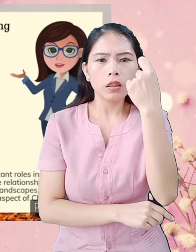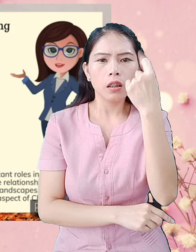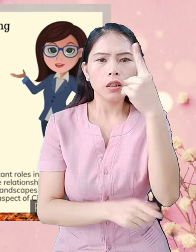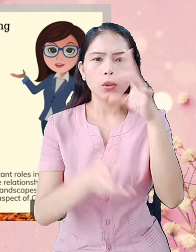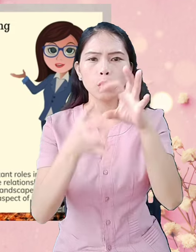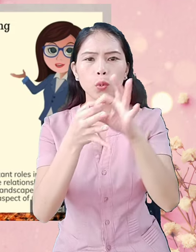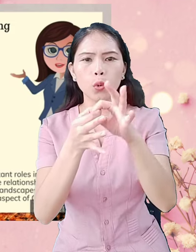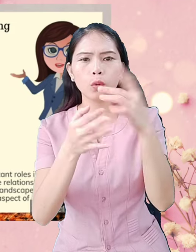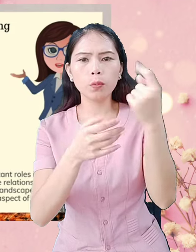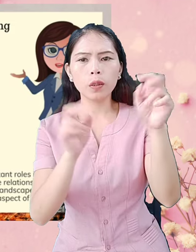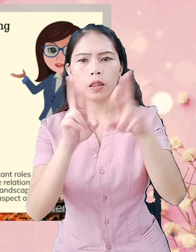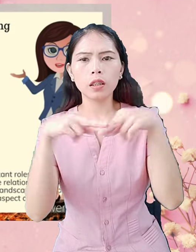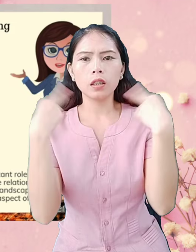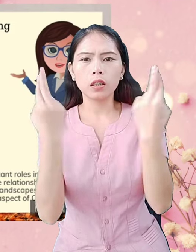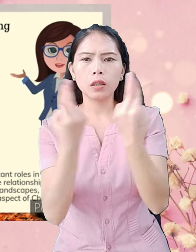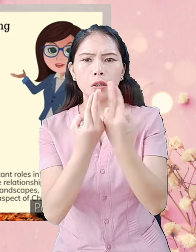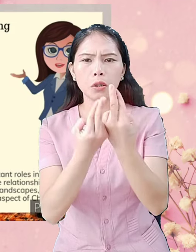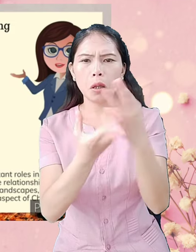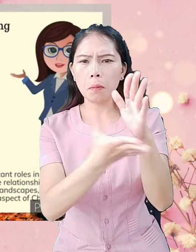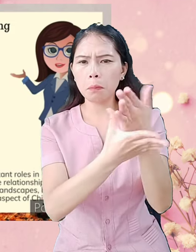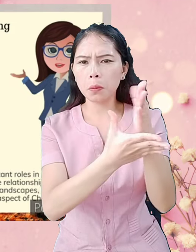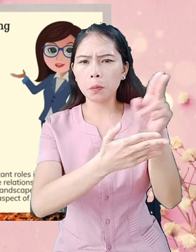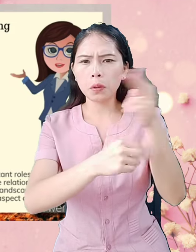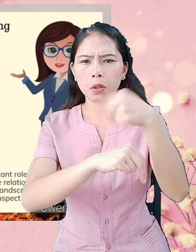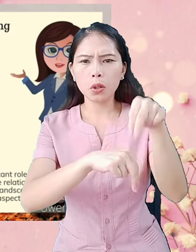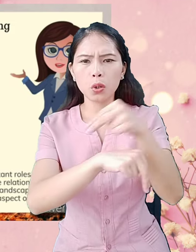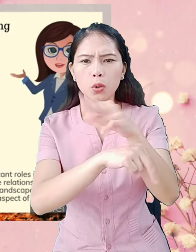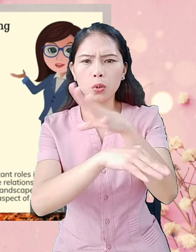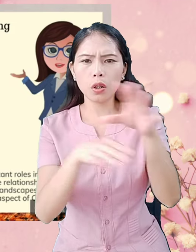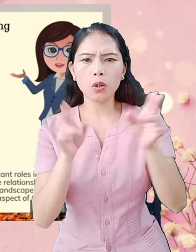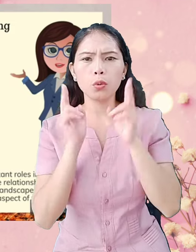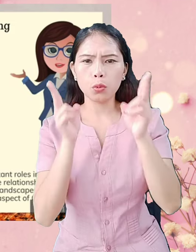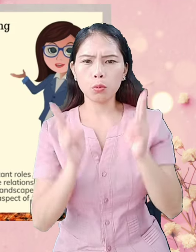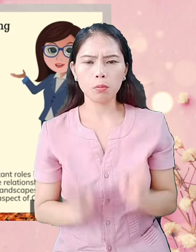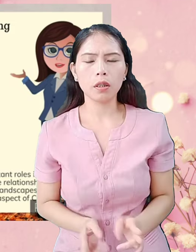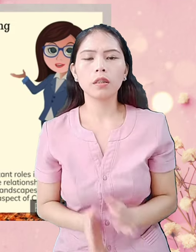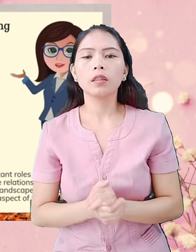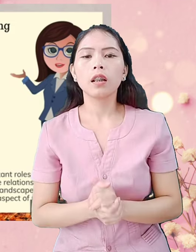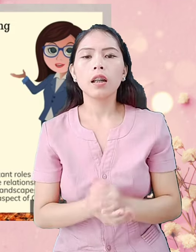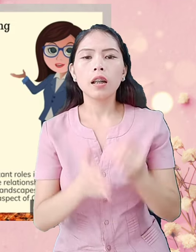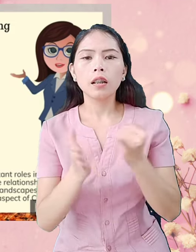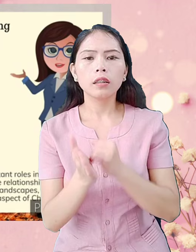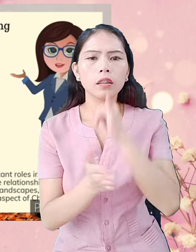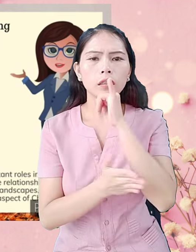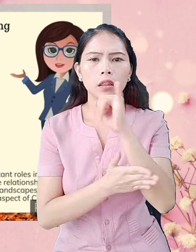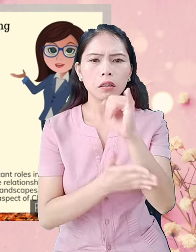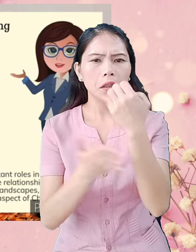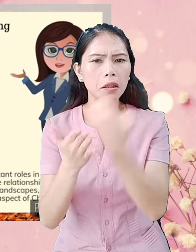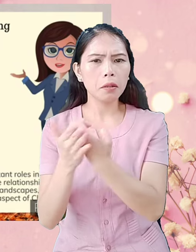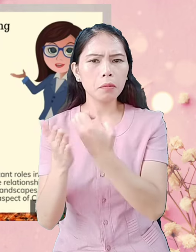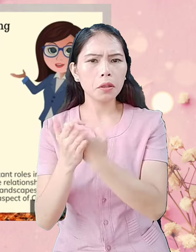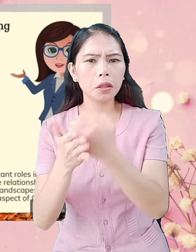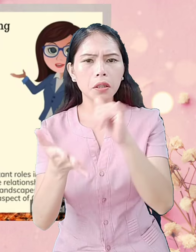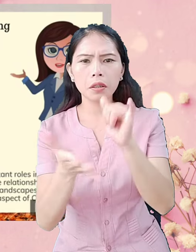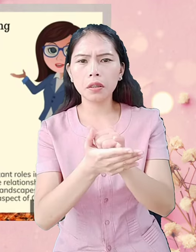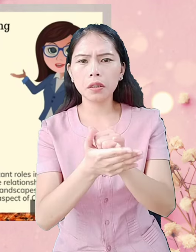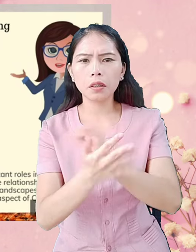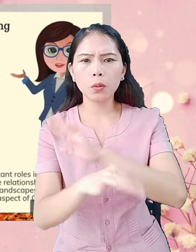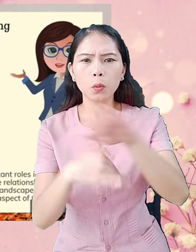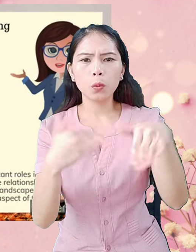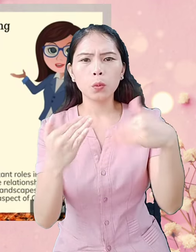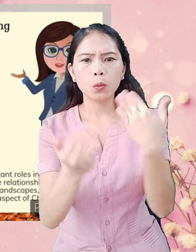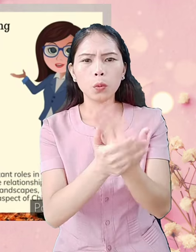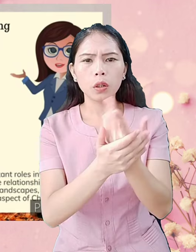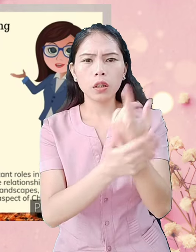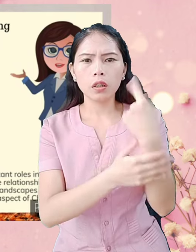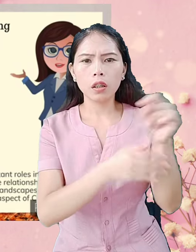the human understanding of the relationship between the nature and human. This is